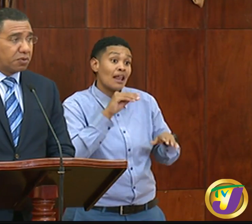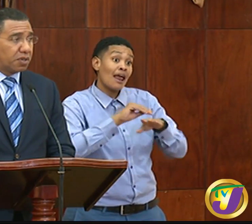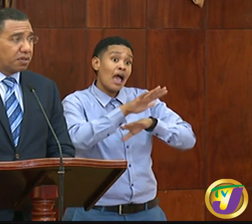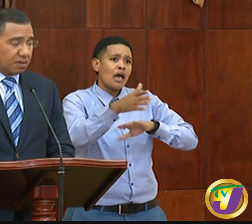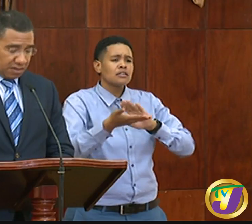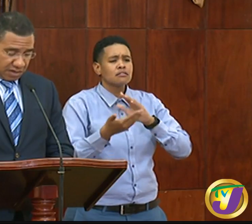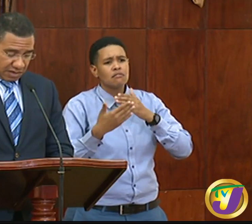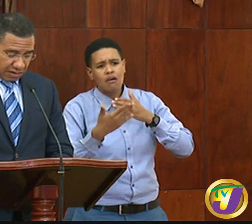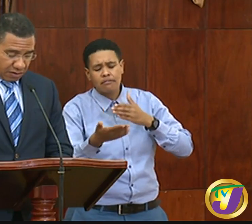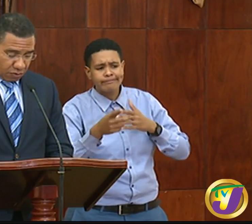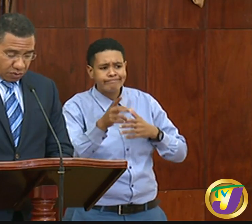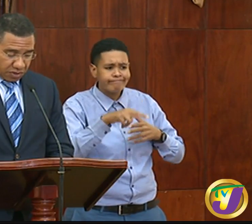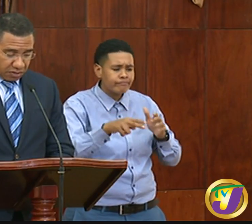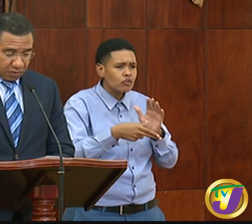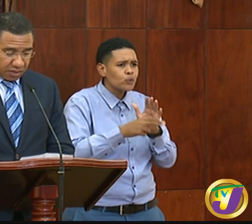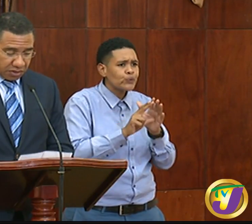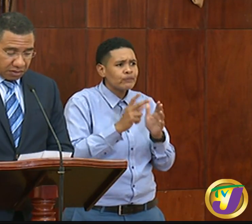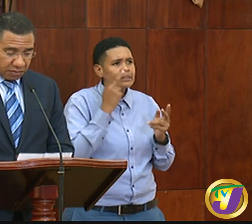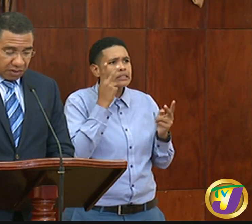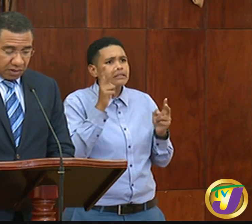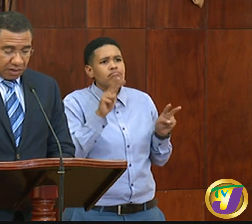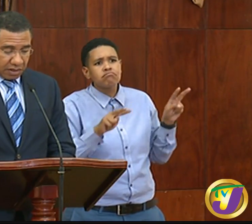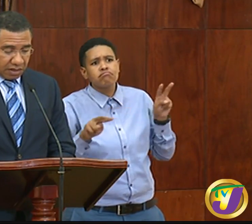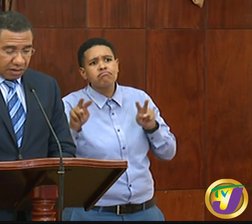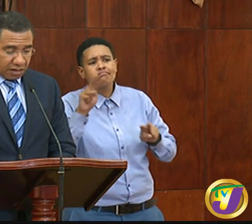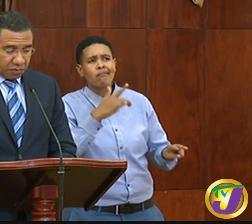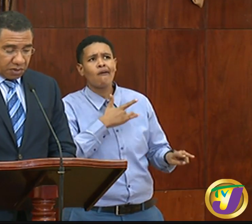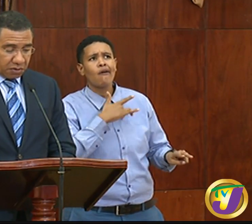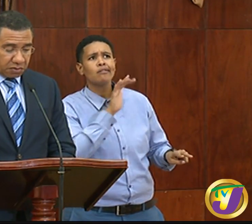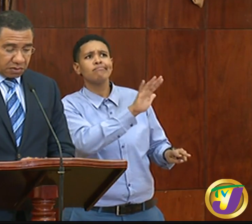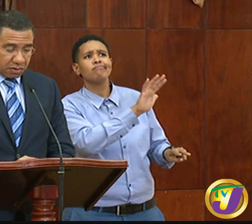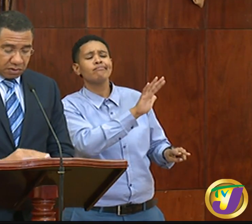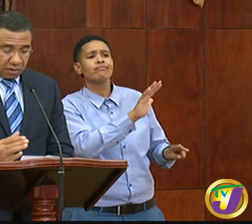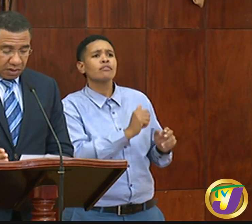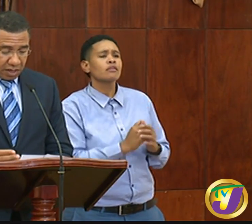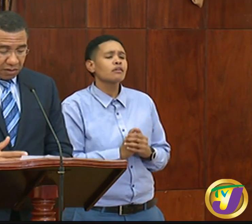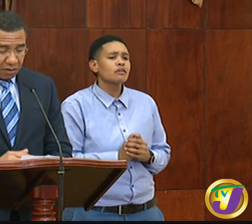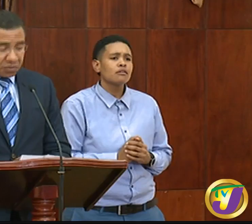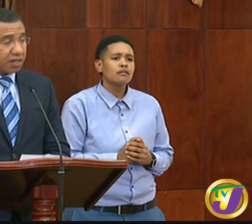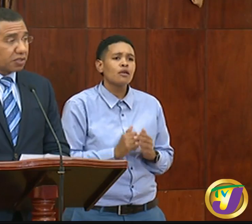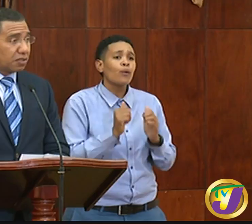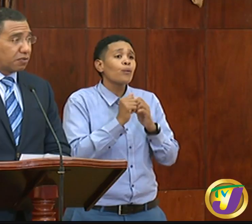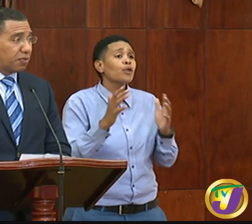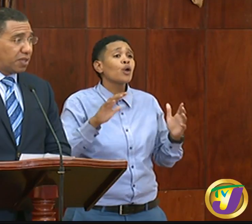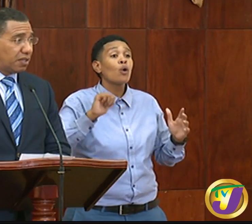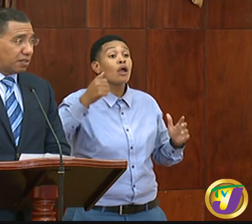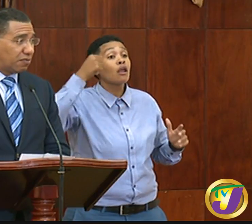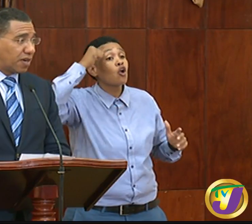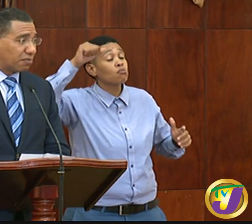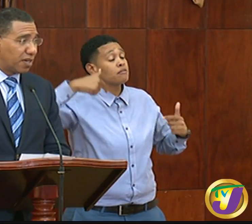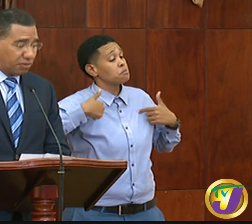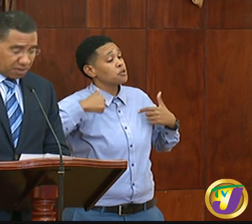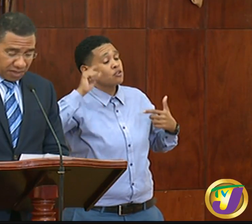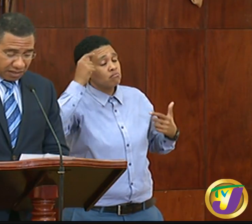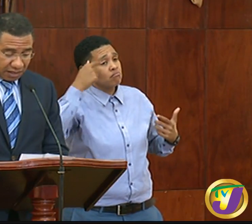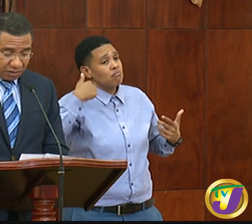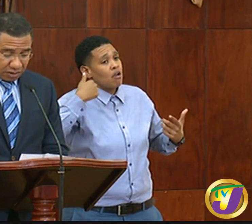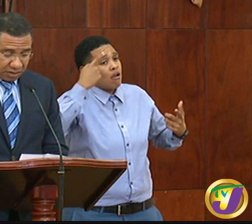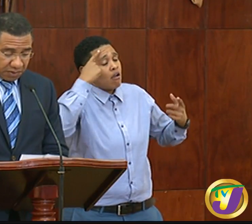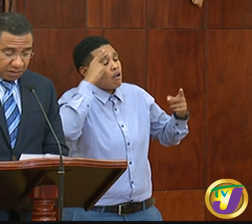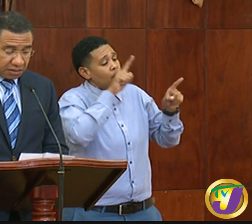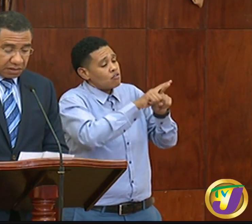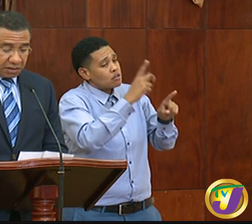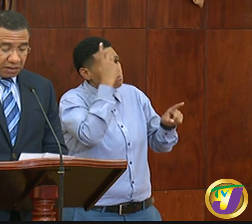after reviewing their own situation and without any objections from me, in fact, my agreement